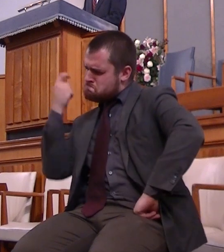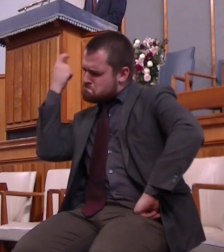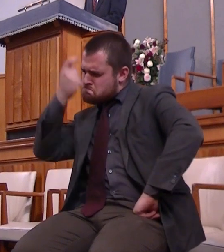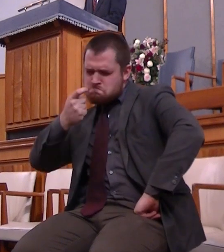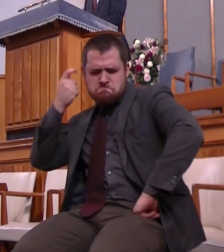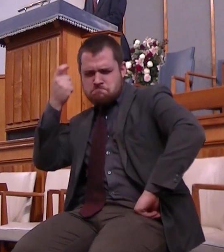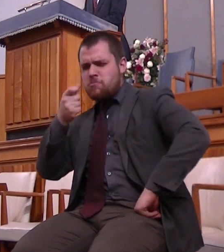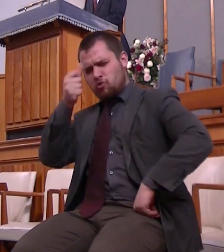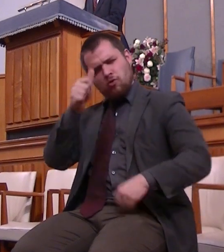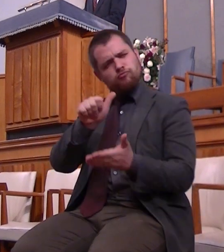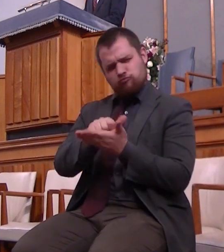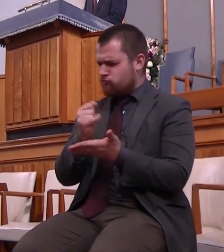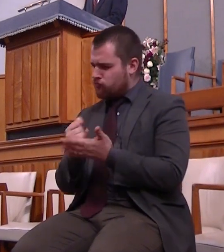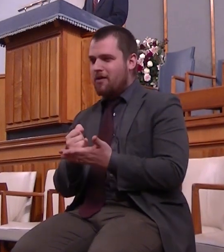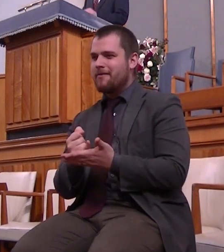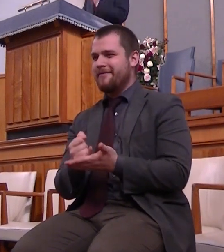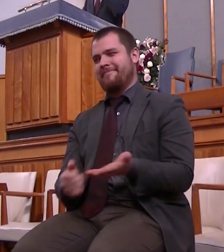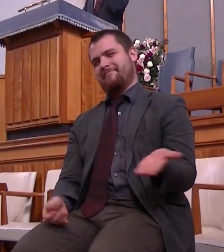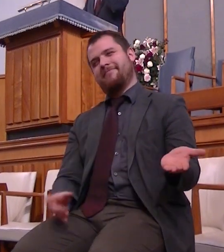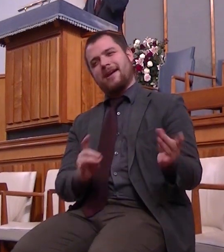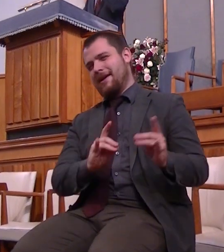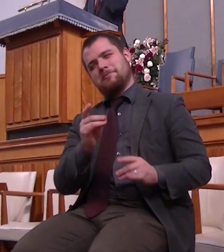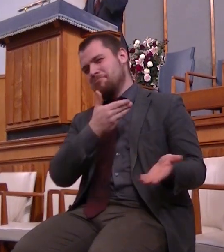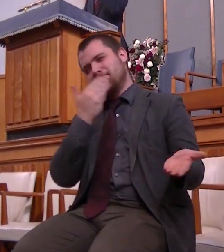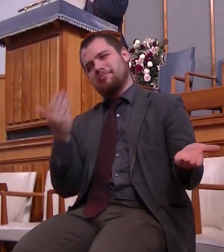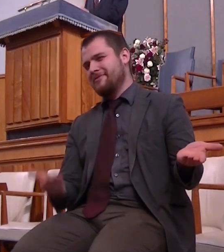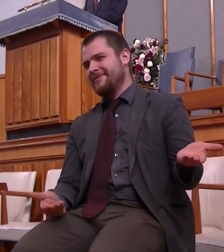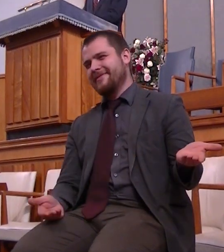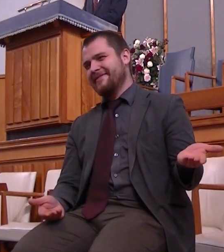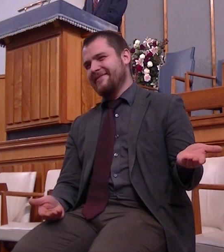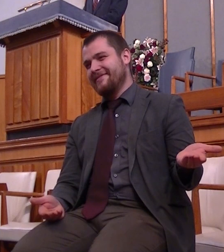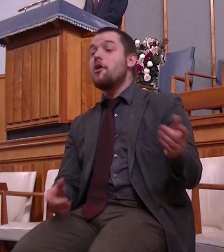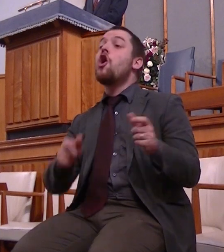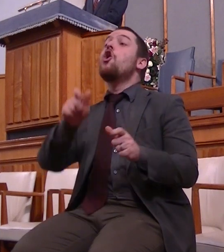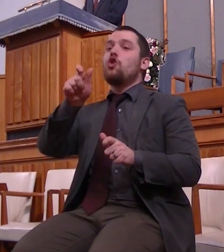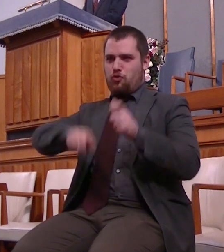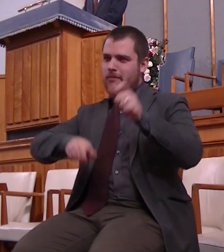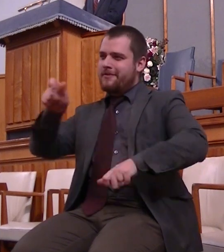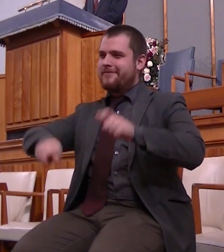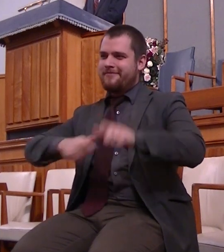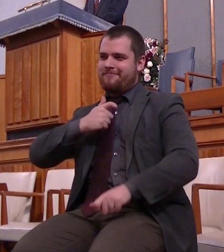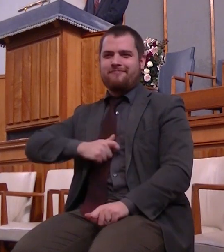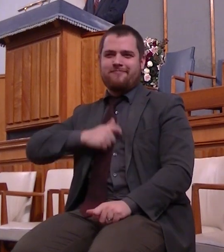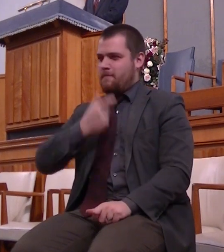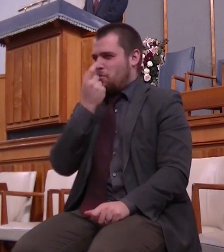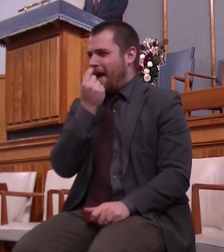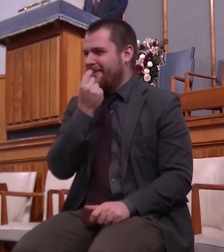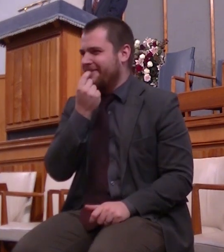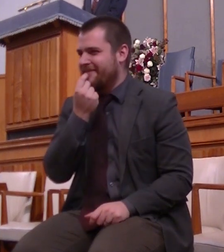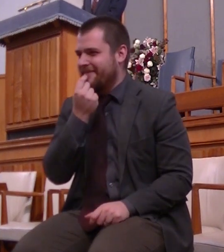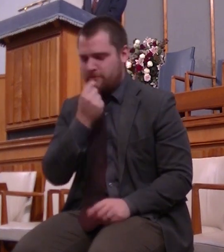and discernment. Well, human knowledge is a million miles higher than anything that can